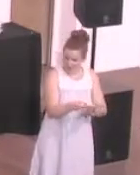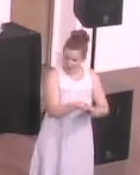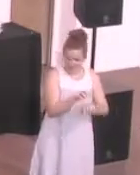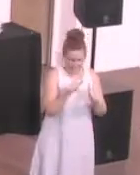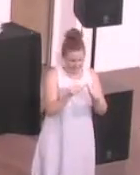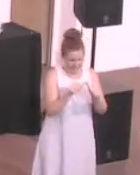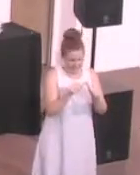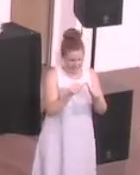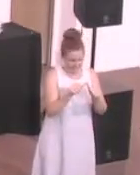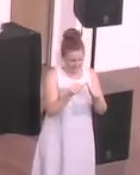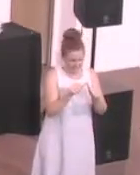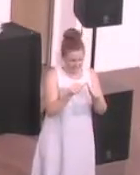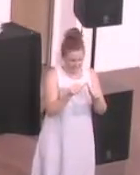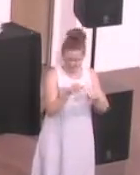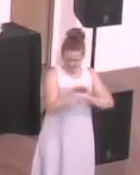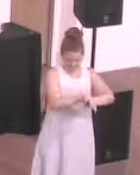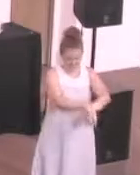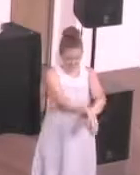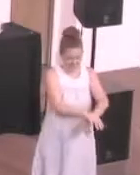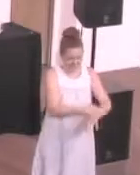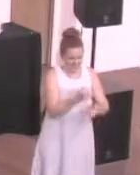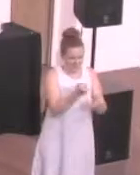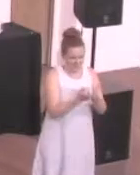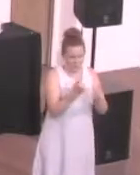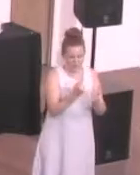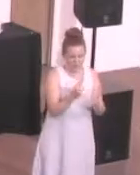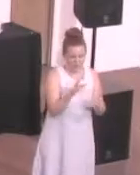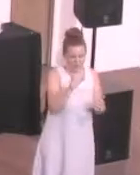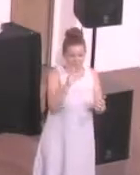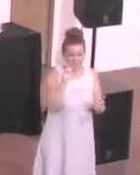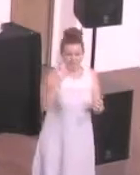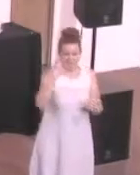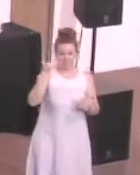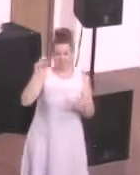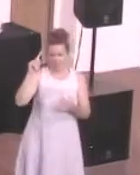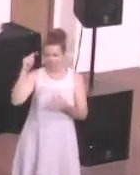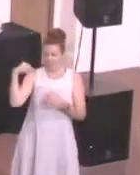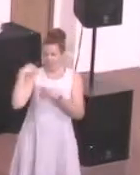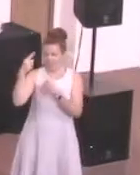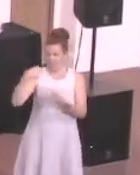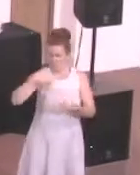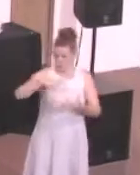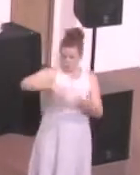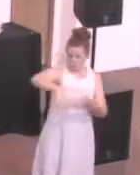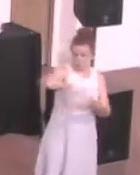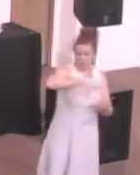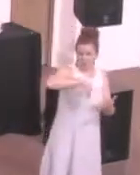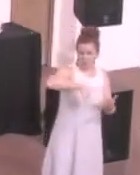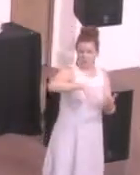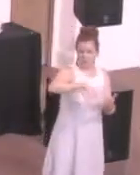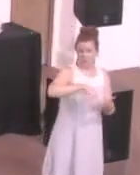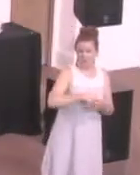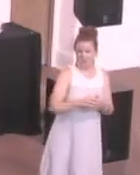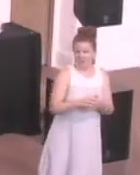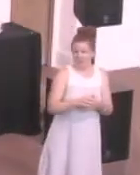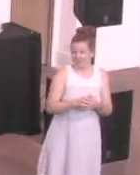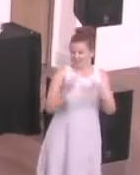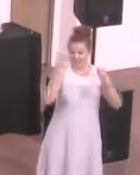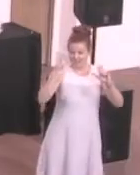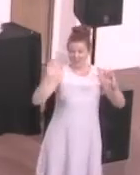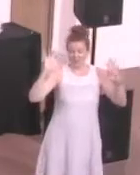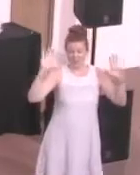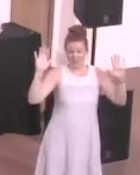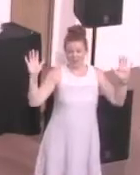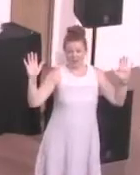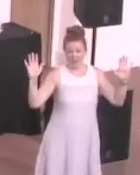You're still tangled up. Okay, everyone say, therefore, since we are surrounded by such a great